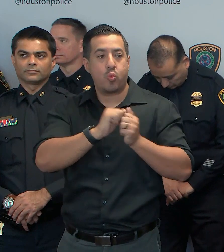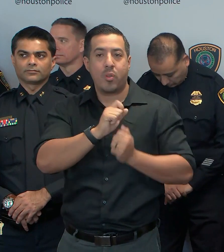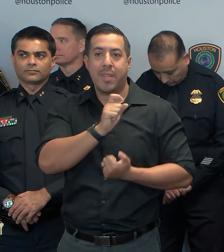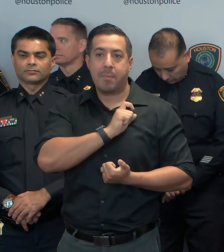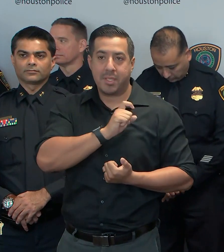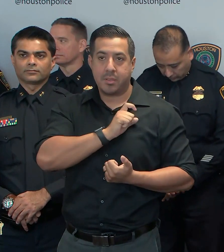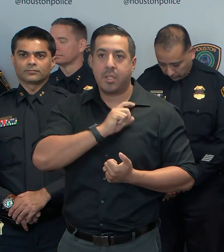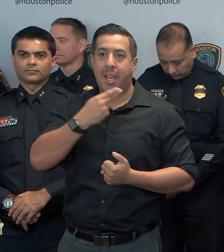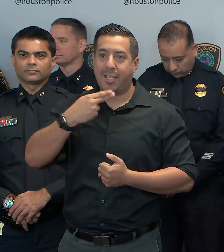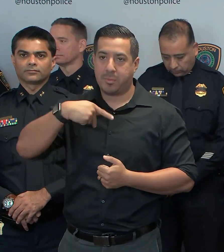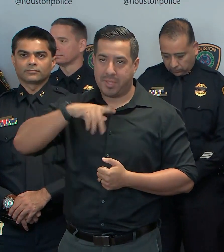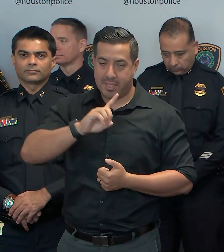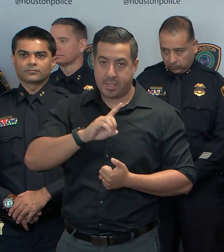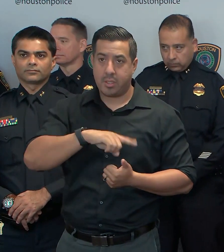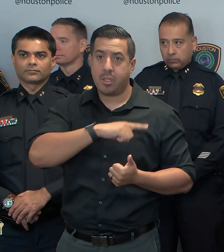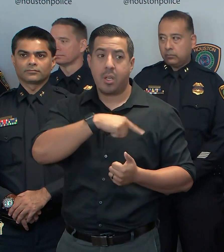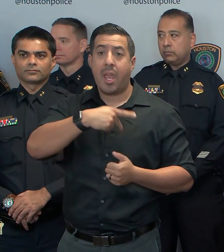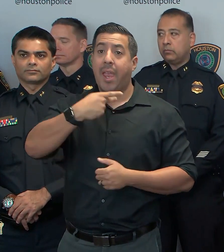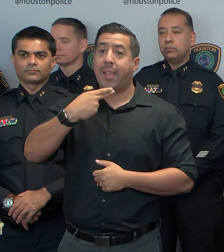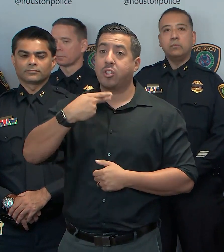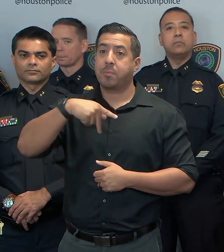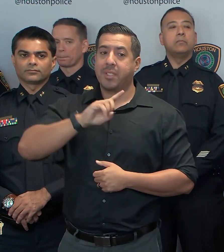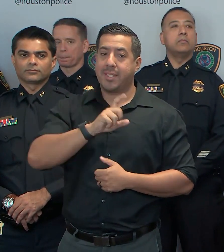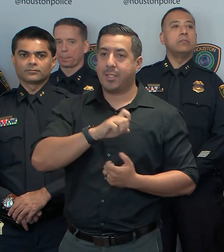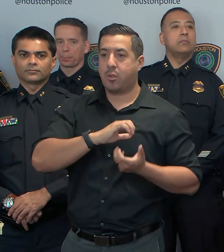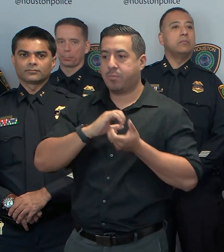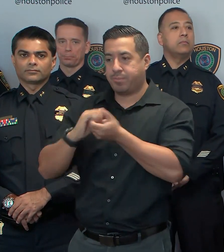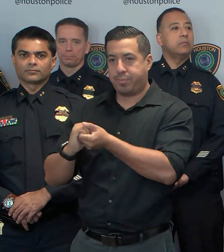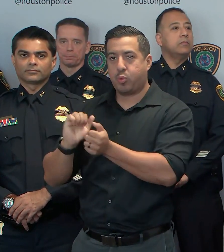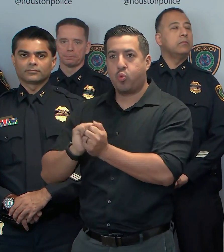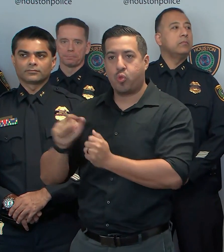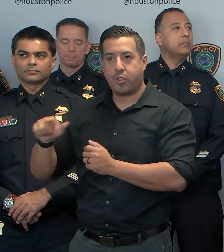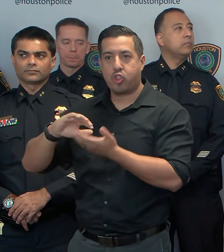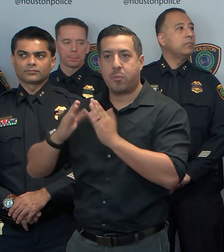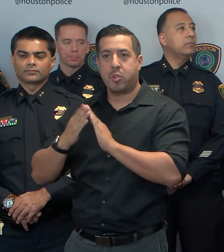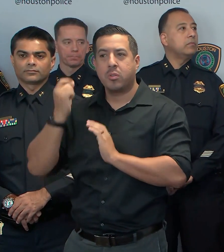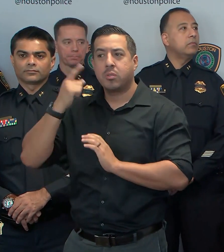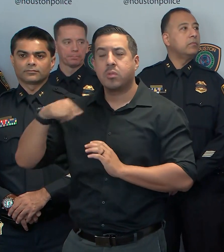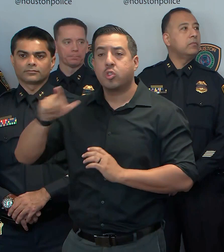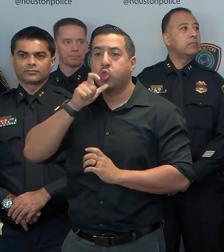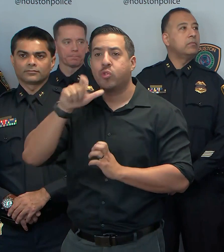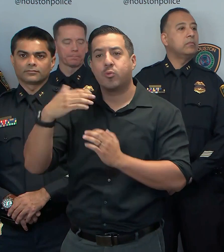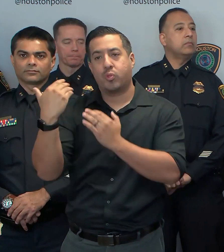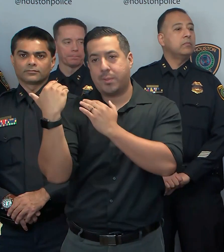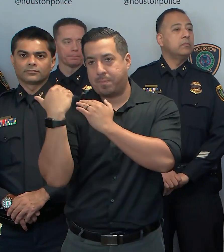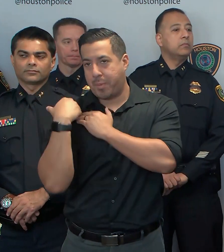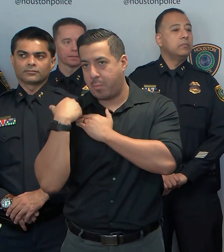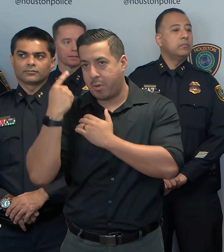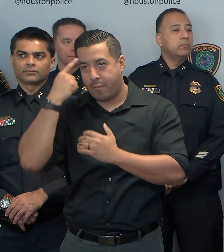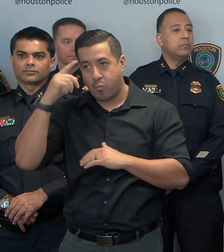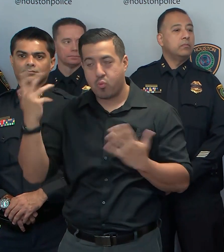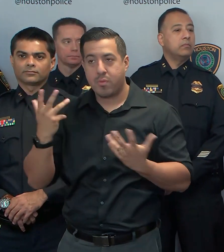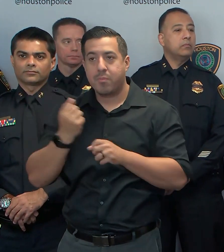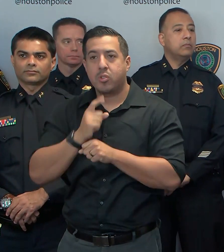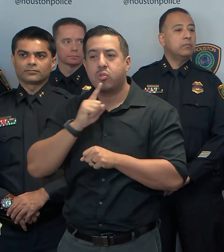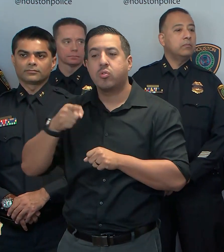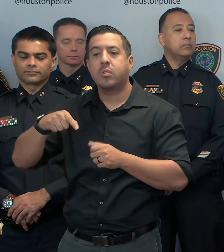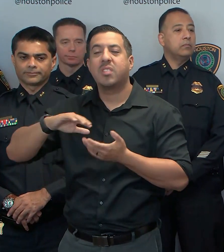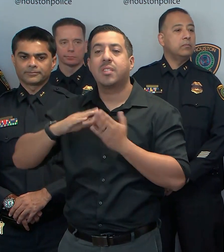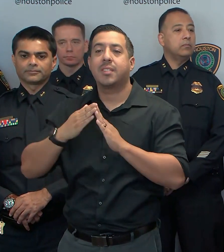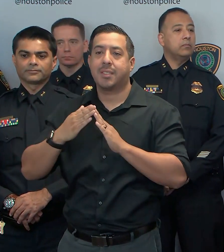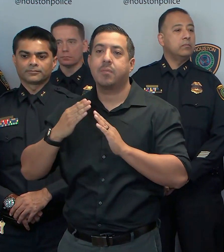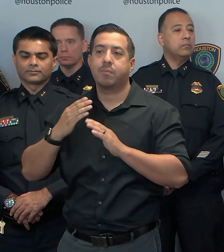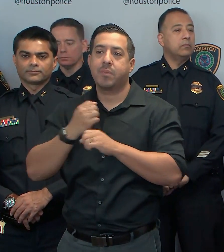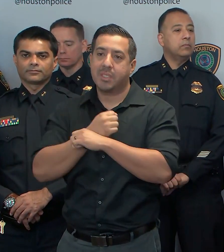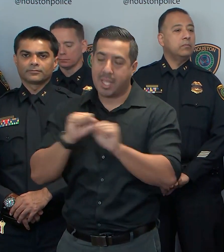turn, HPD needs to work with those in the community. Everyone needs to take responsibility for helping to keep this great city